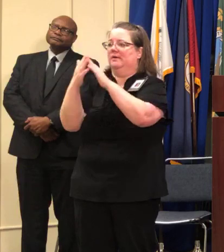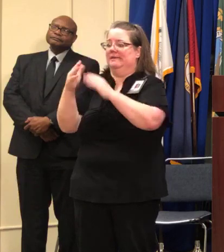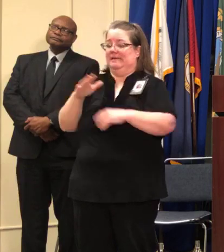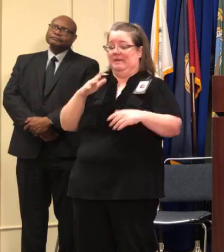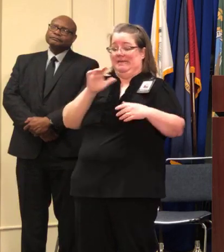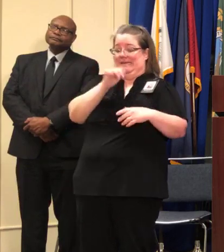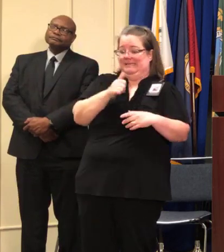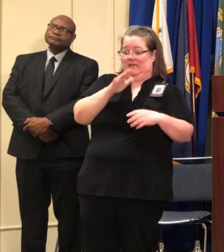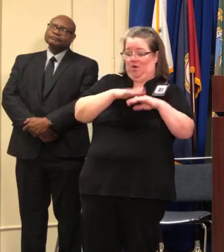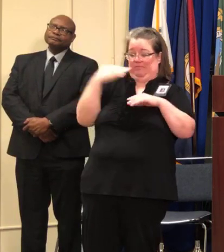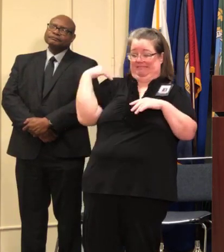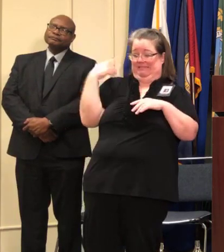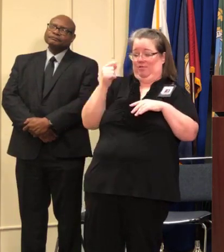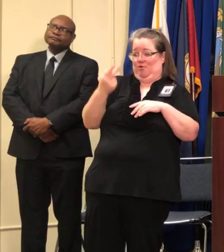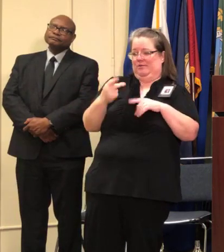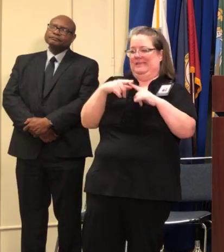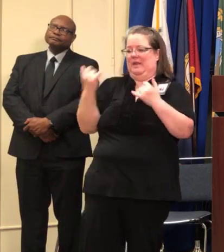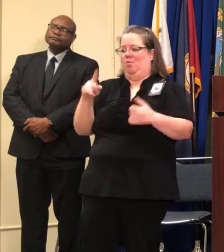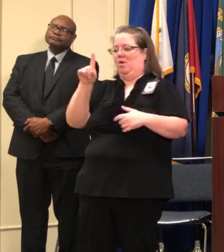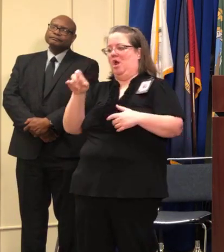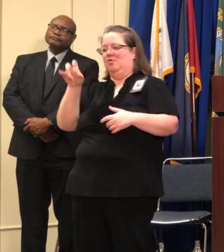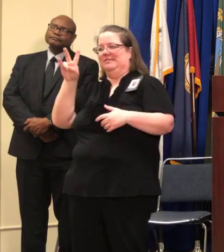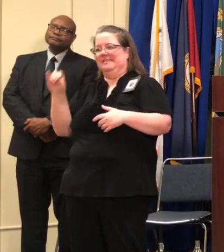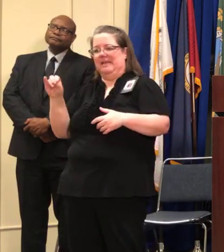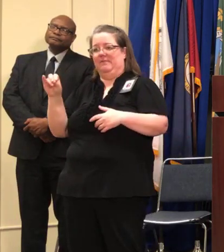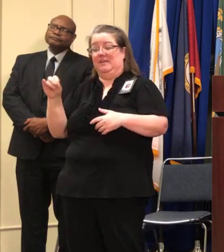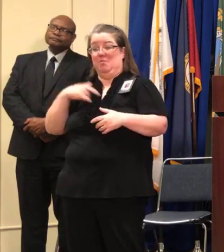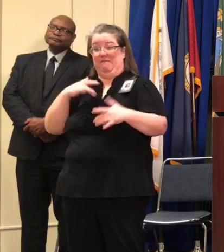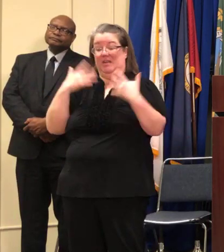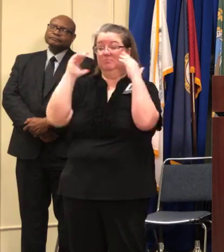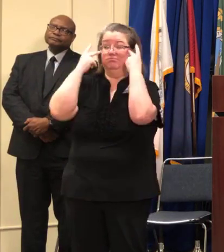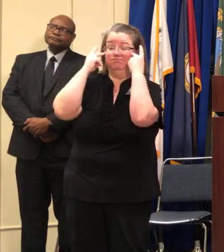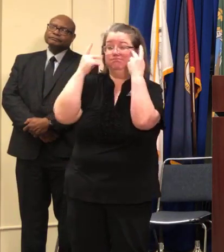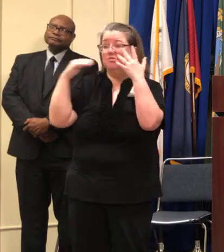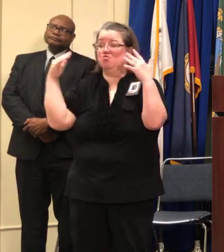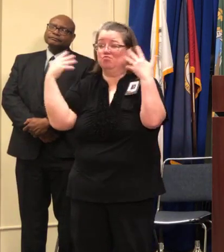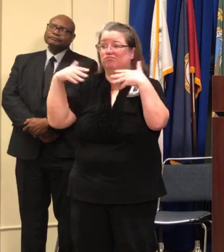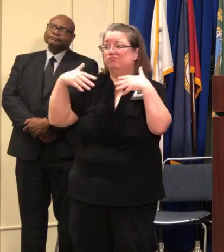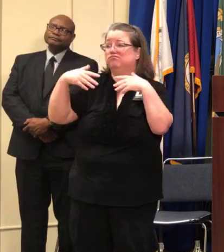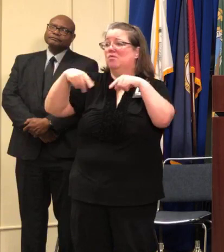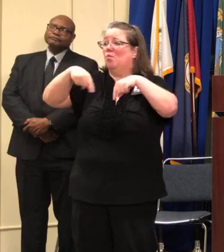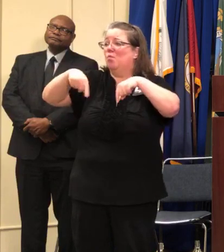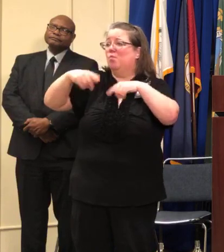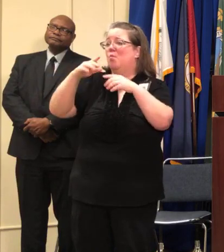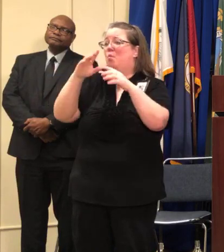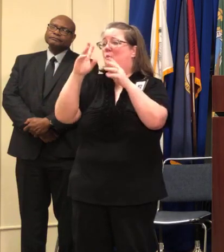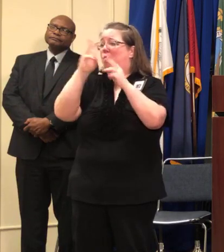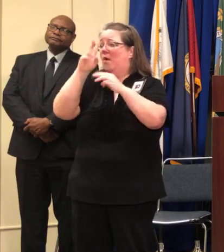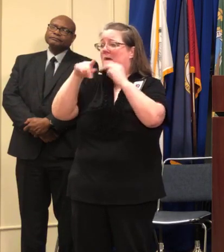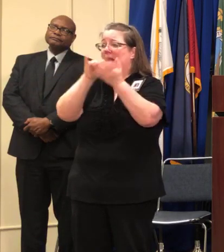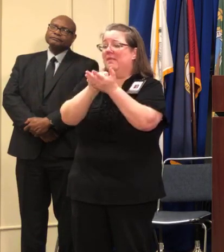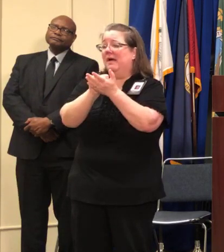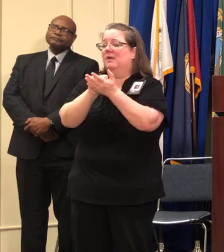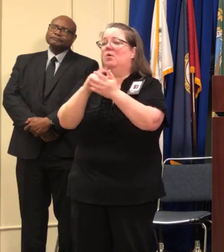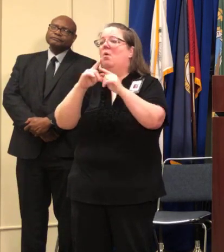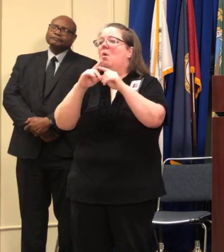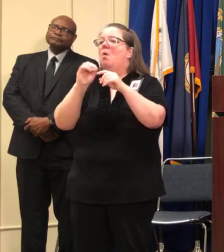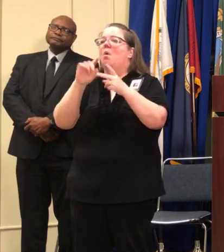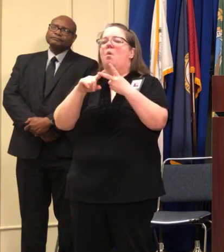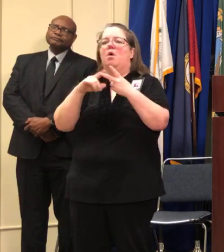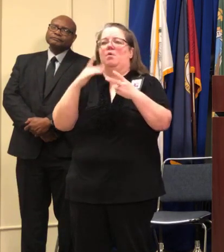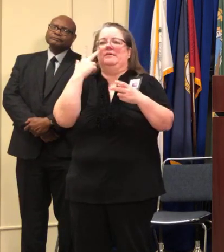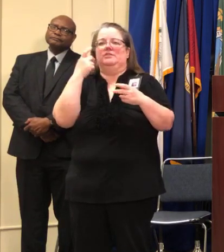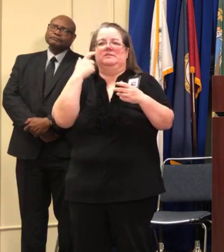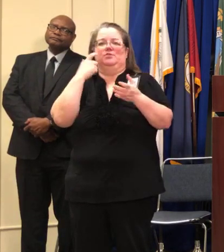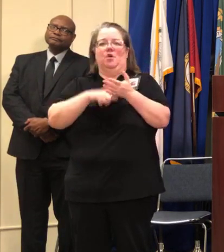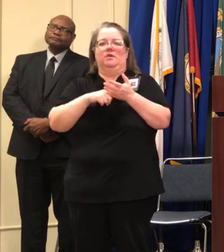to 170 today. Is that, should that cause alarm for the public, or is that just more of a byproduct of we're getting batches of